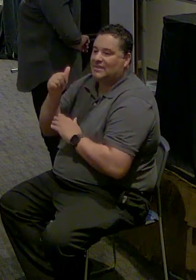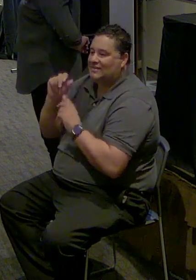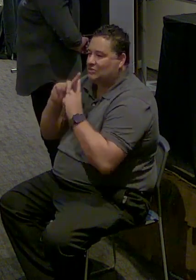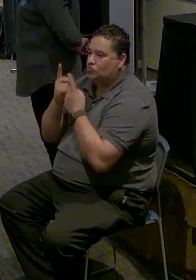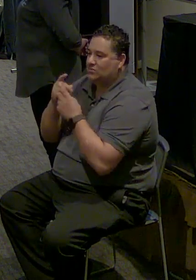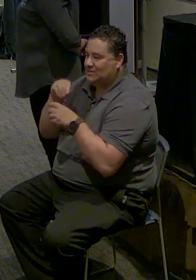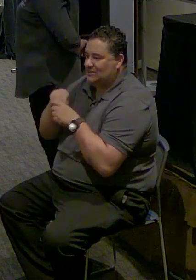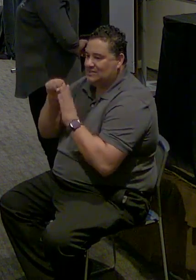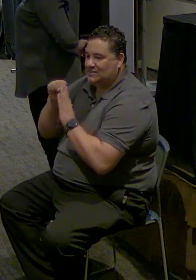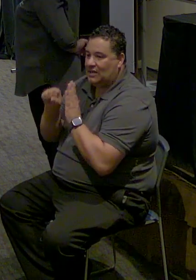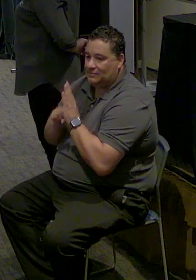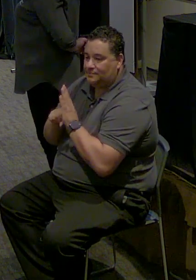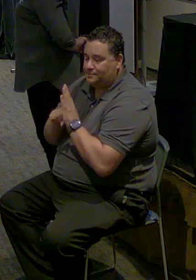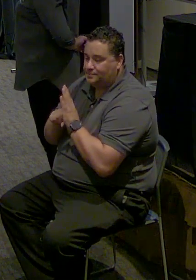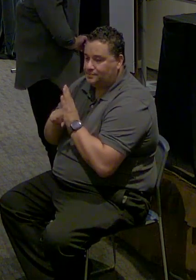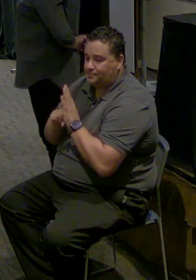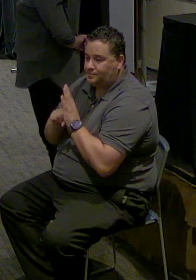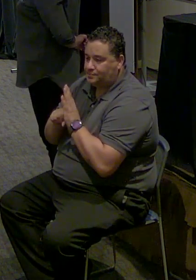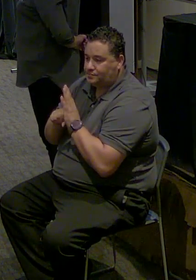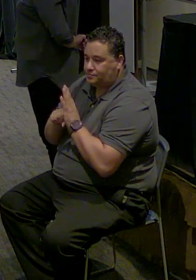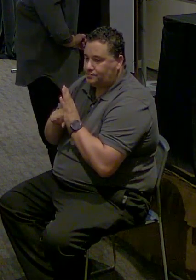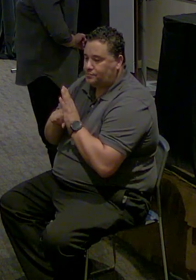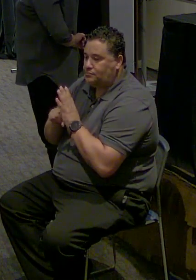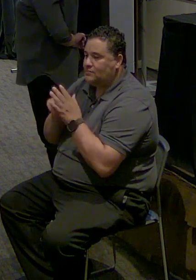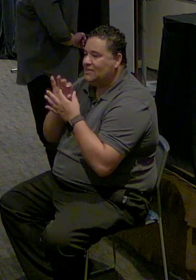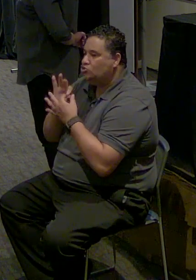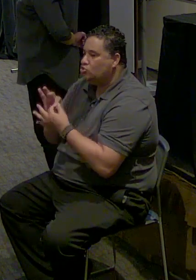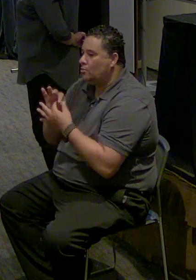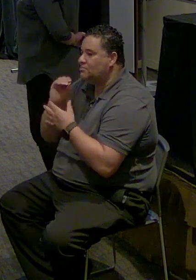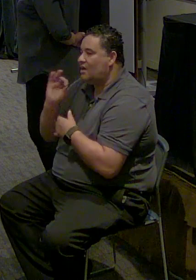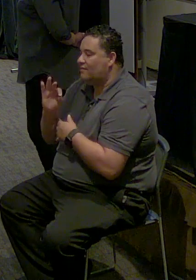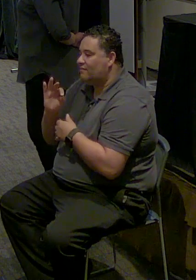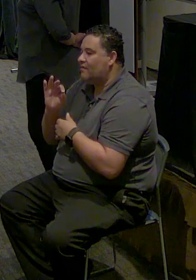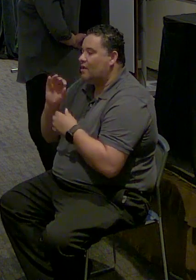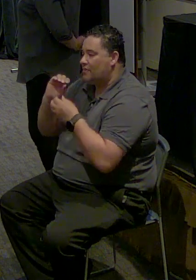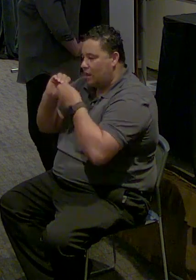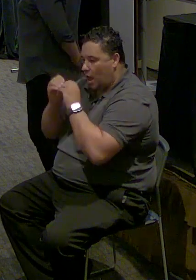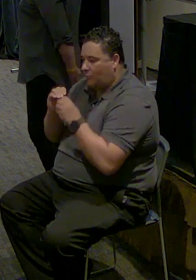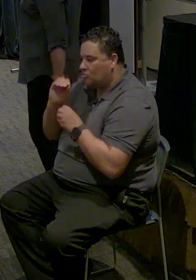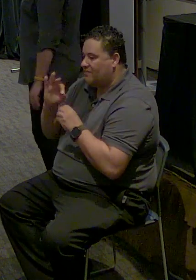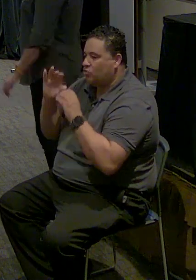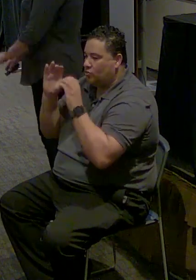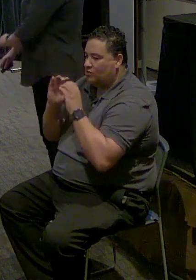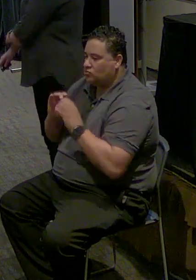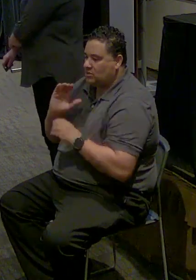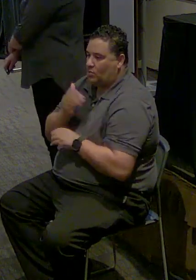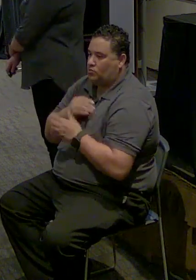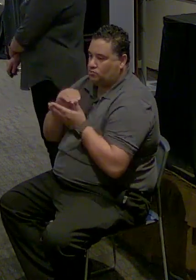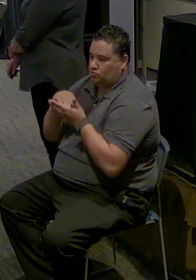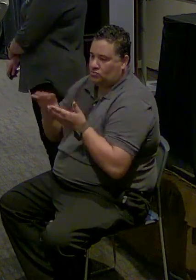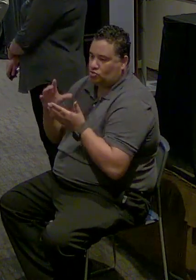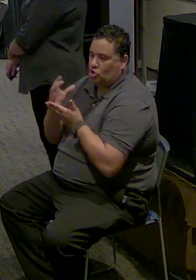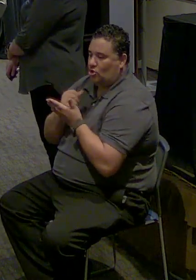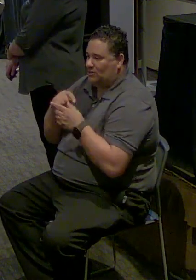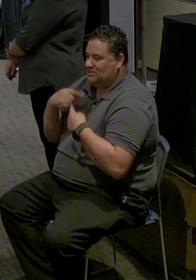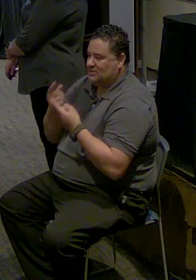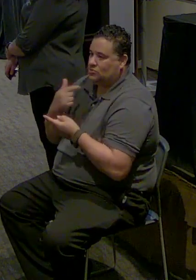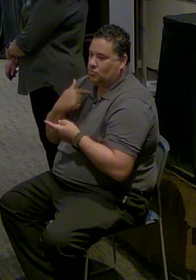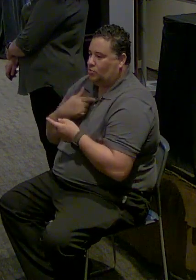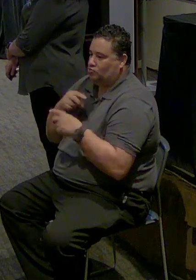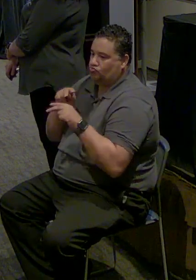in the state in terms of the numbers of credentials that our students earn since we began tracking credential